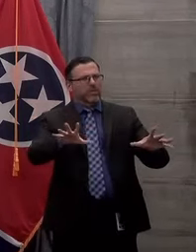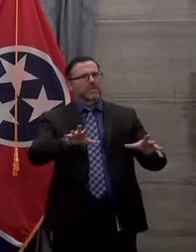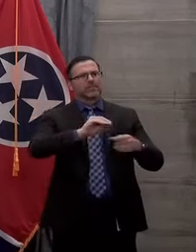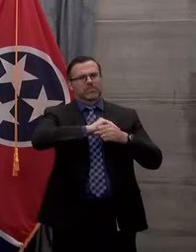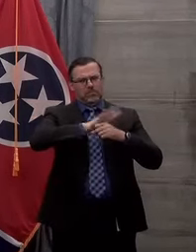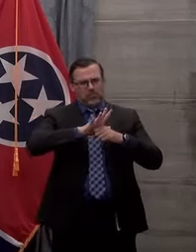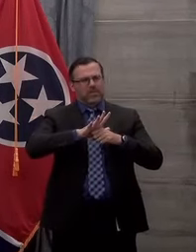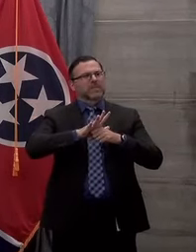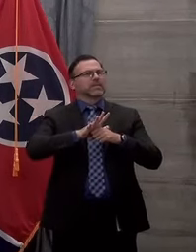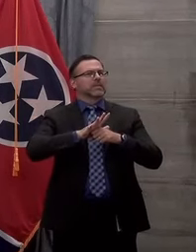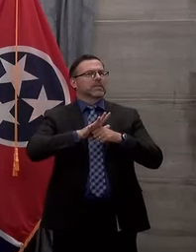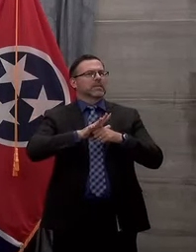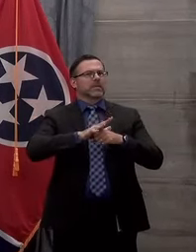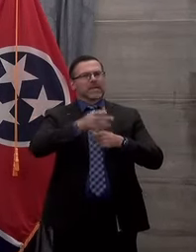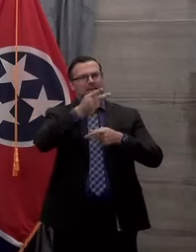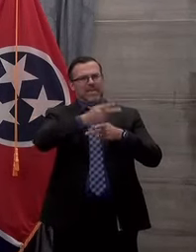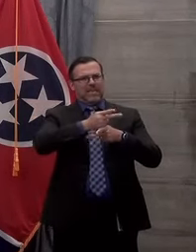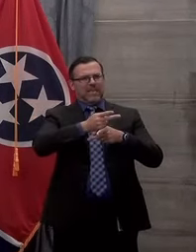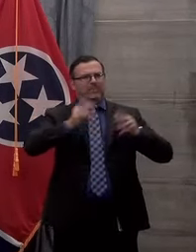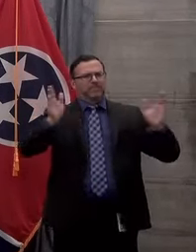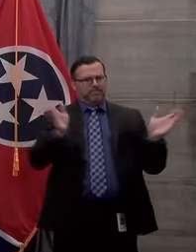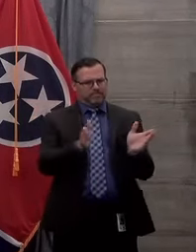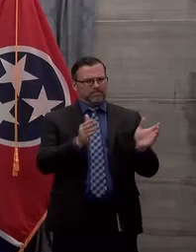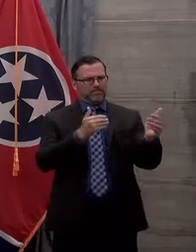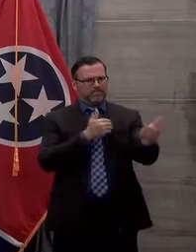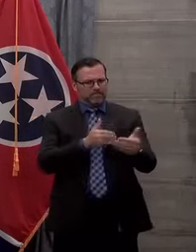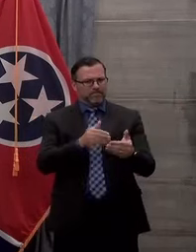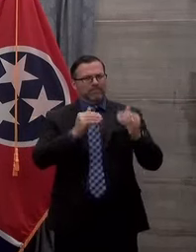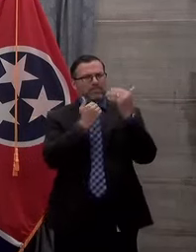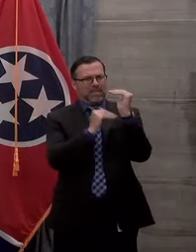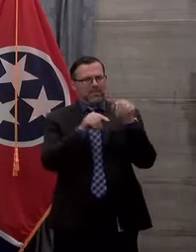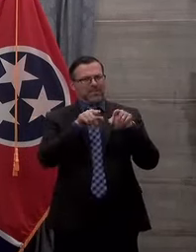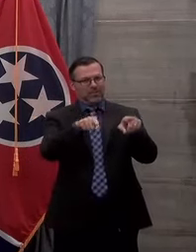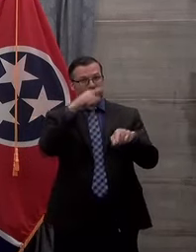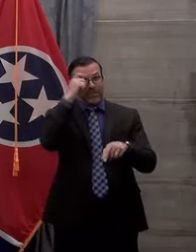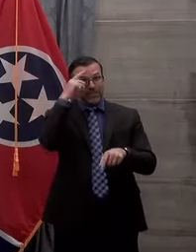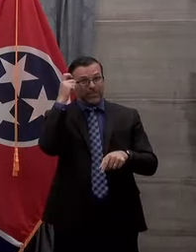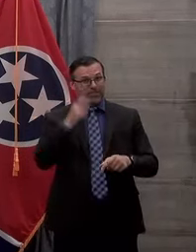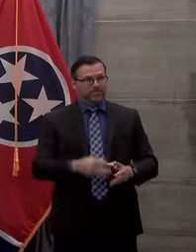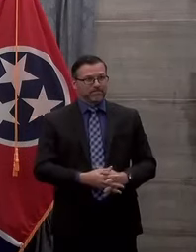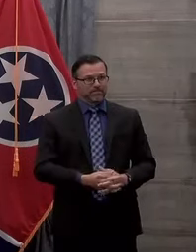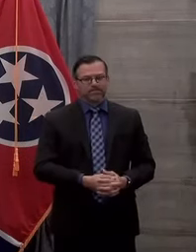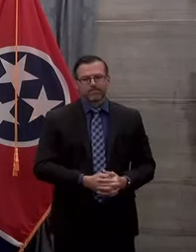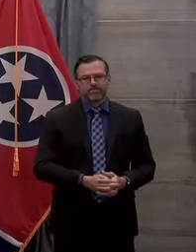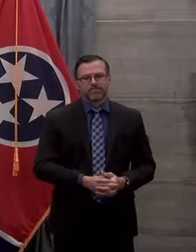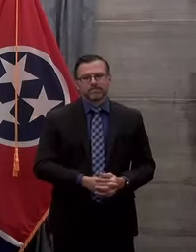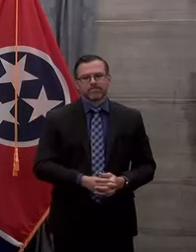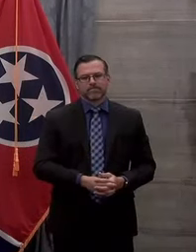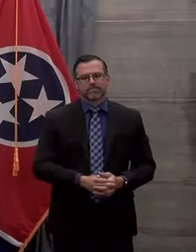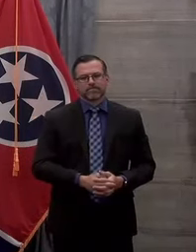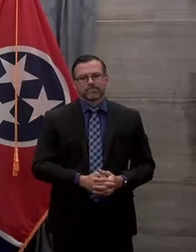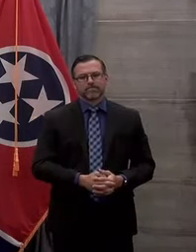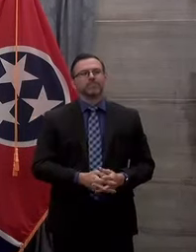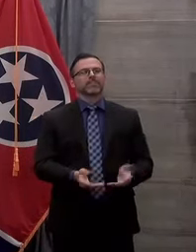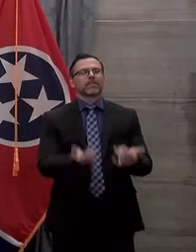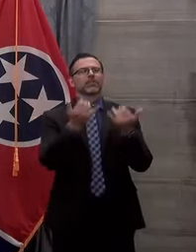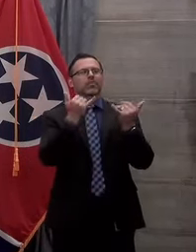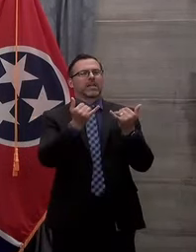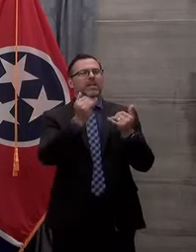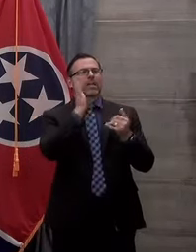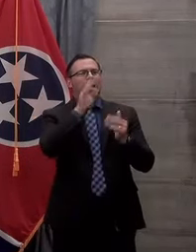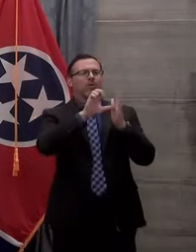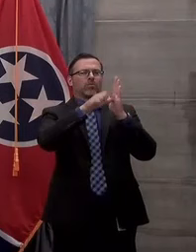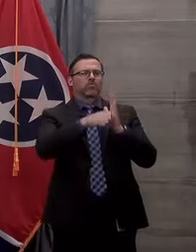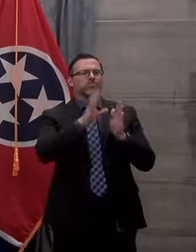and manage and maintain it as we go through the summer. A couple of other things we're going to talk about today are nursing homes